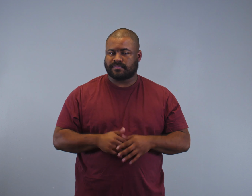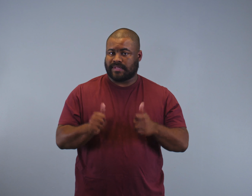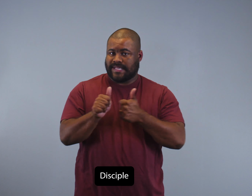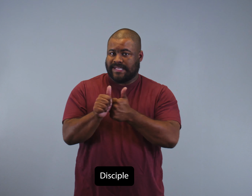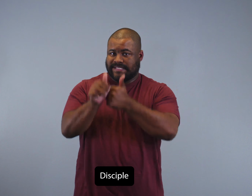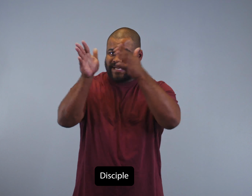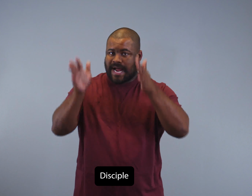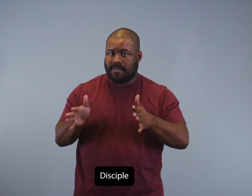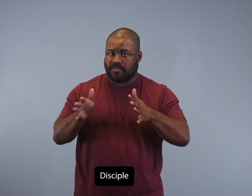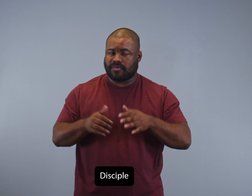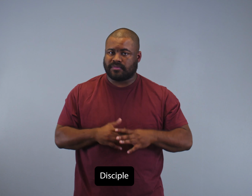Disciples,